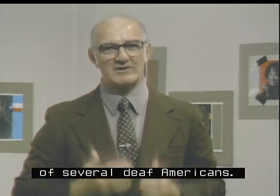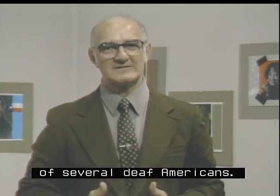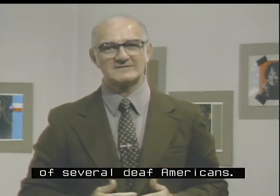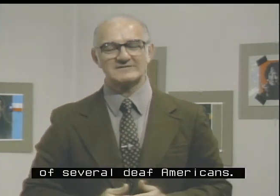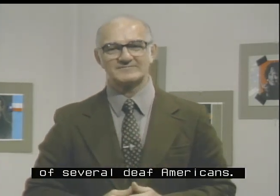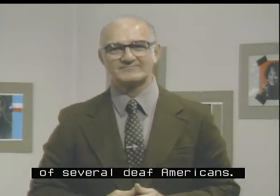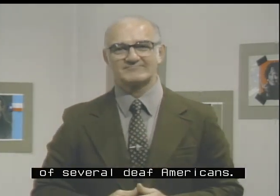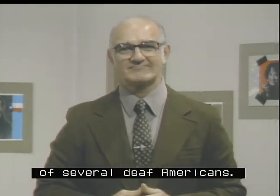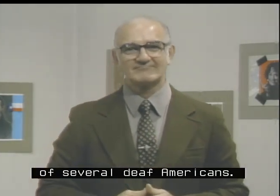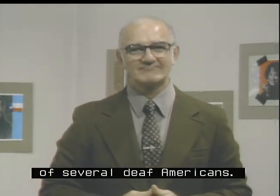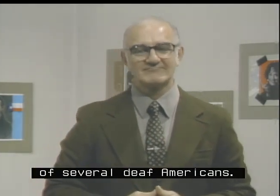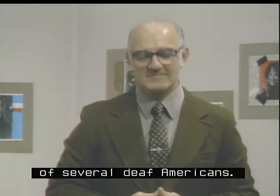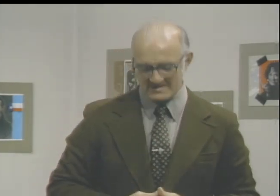Americans.